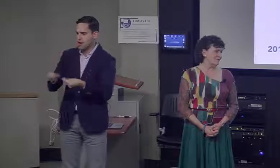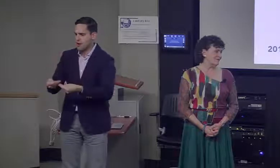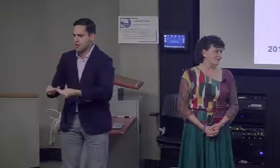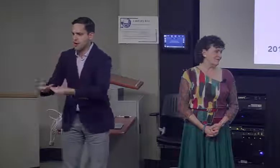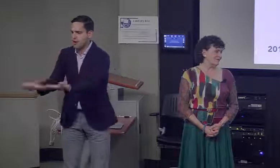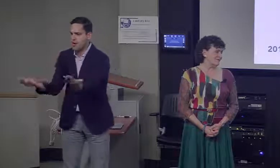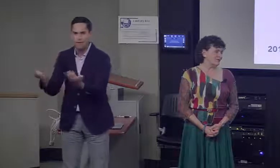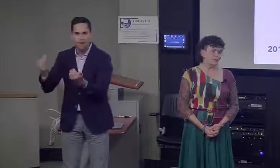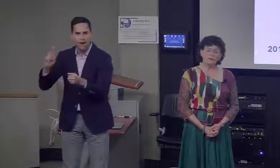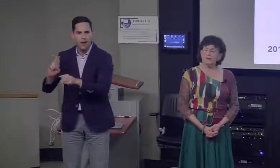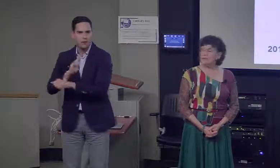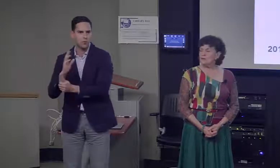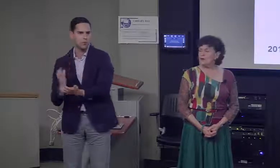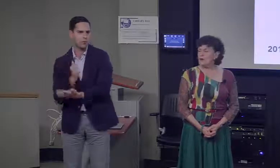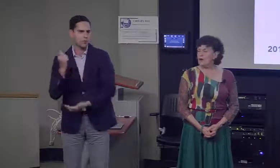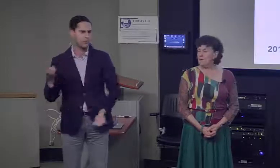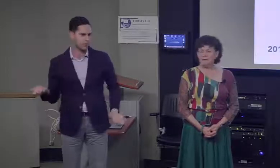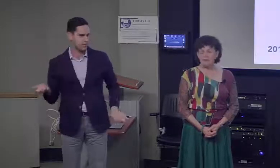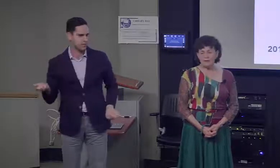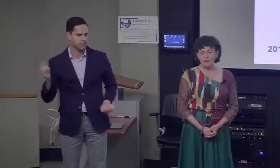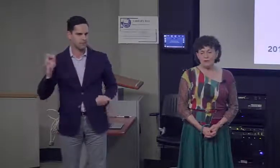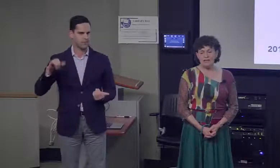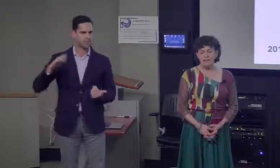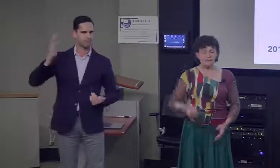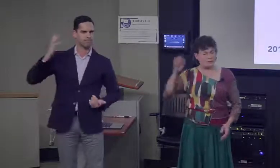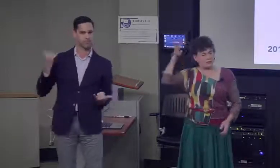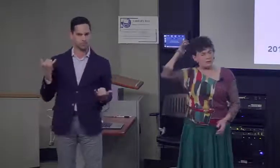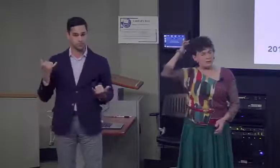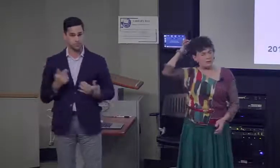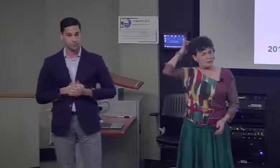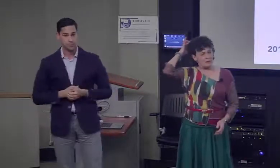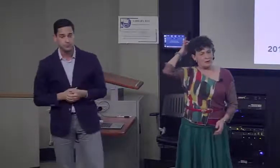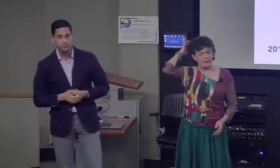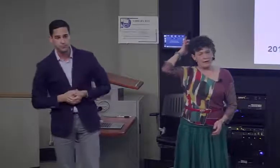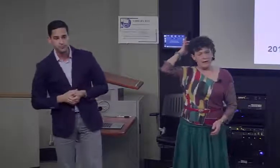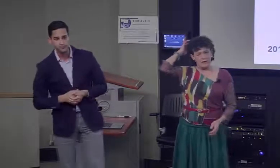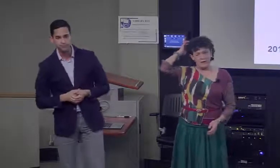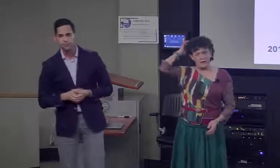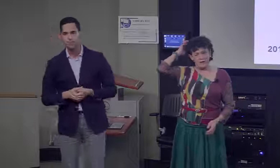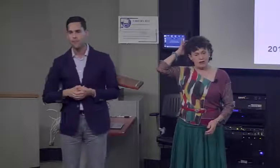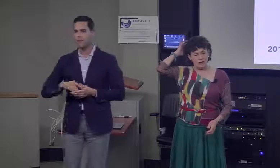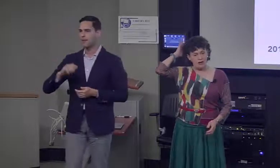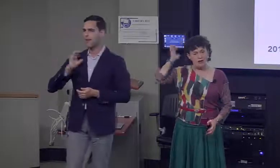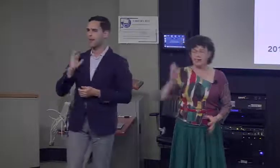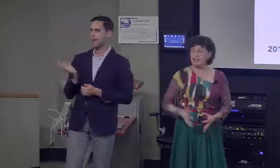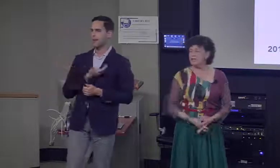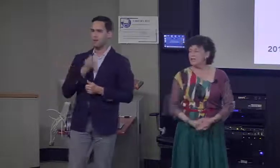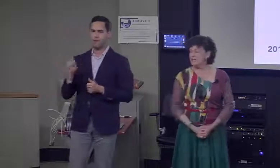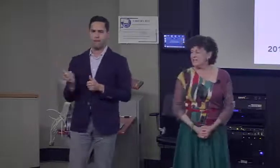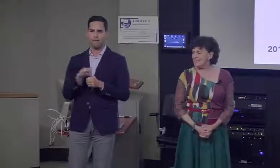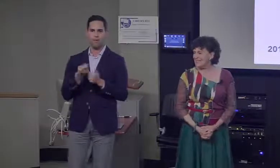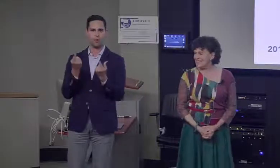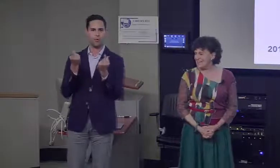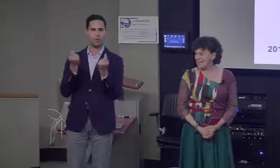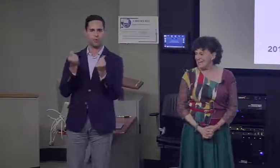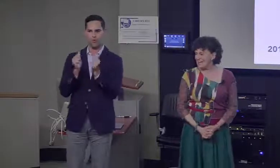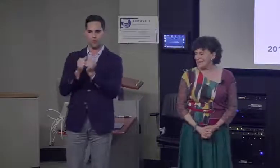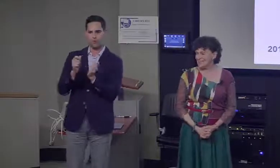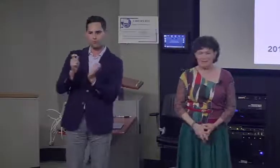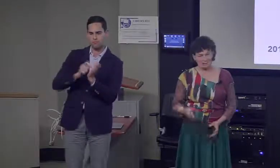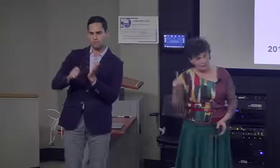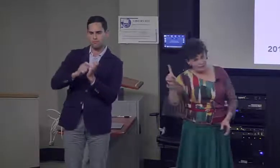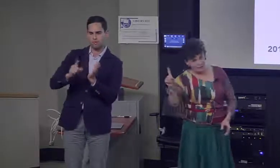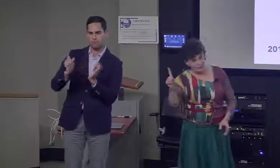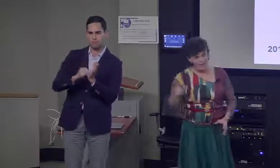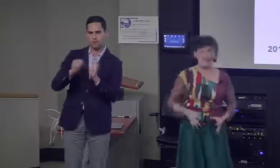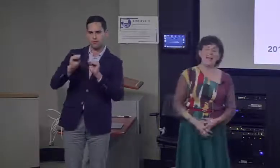it? So our first foray in this direction was a book called How Babies Talk, which came out in 1999. It's